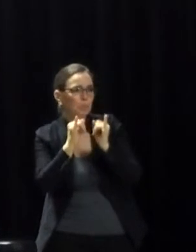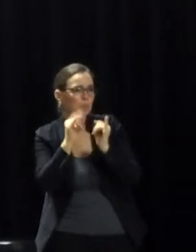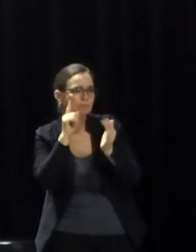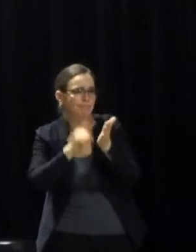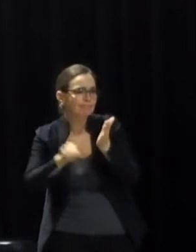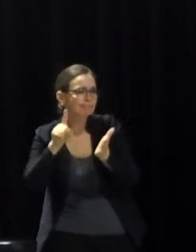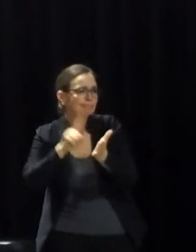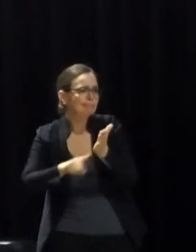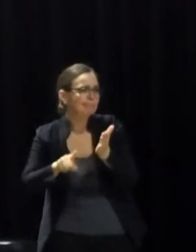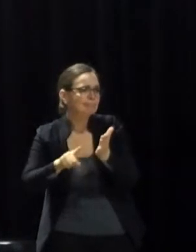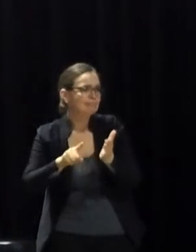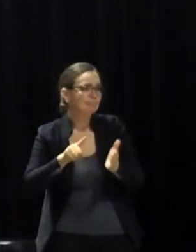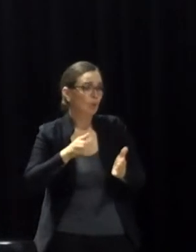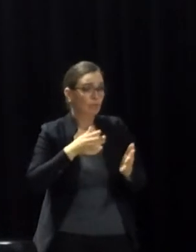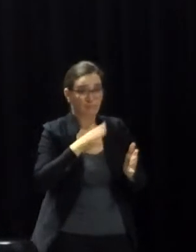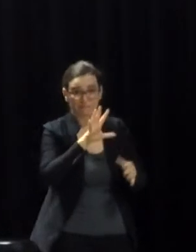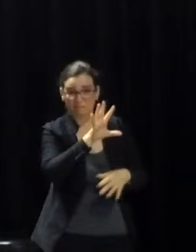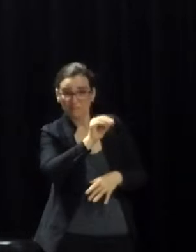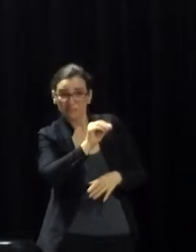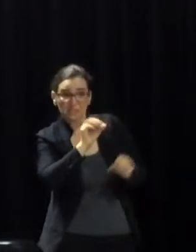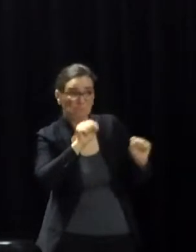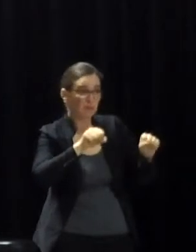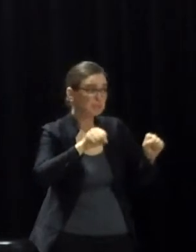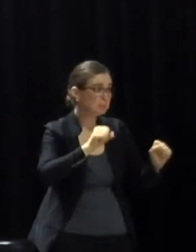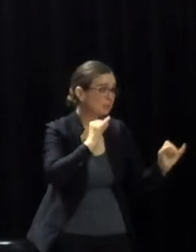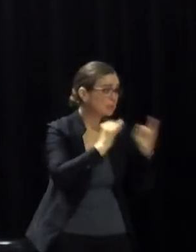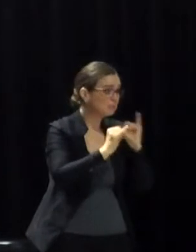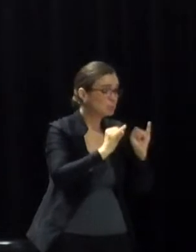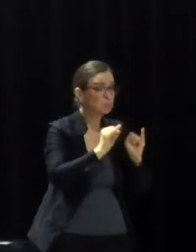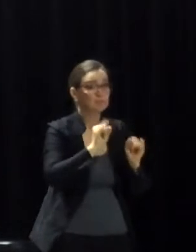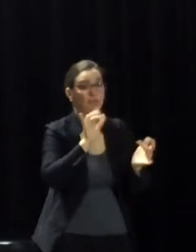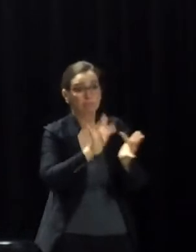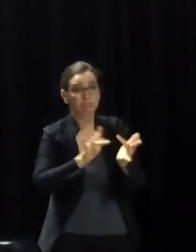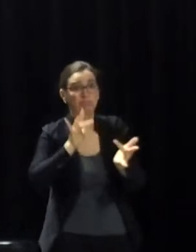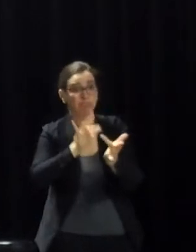right, or more at times. And then we have to